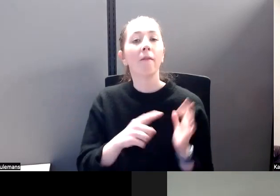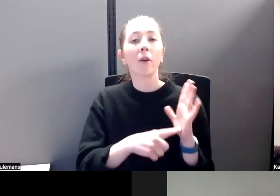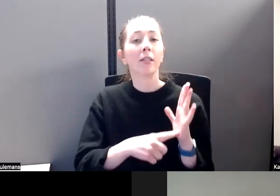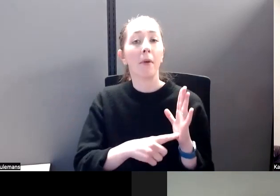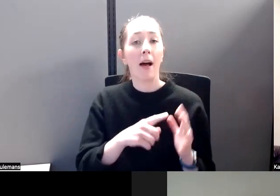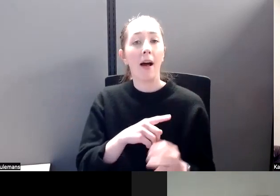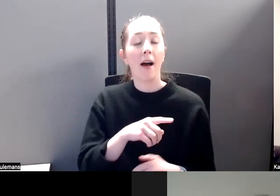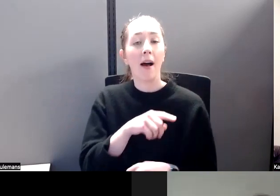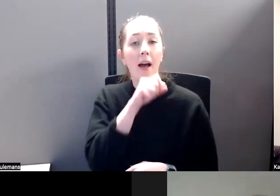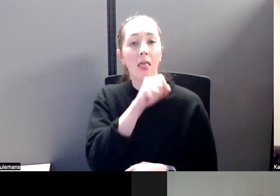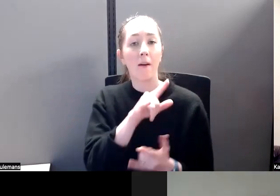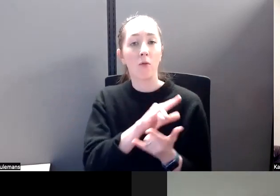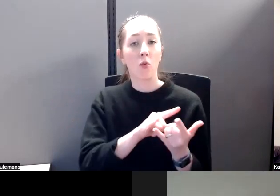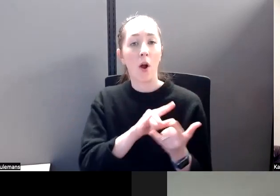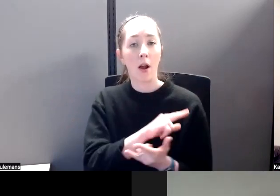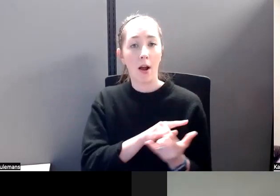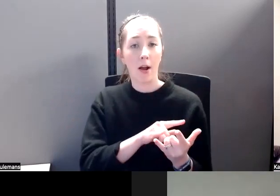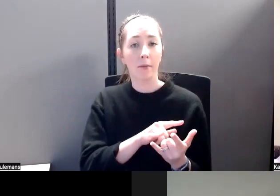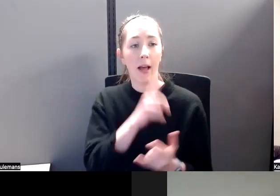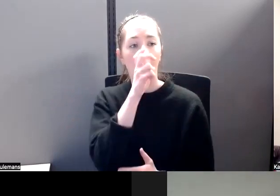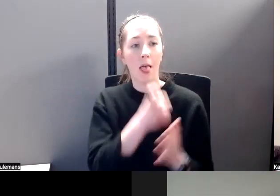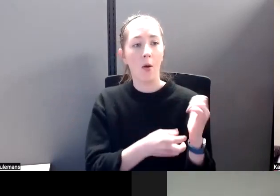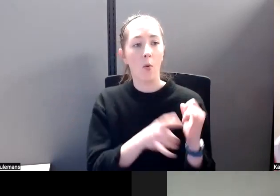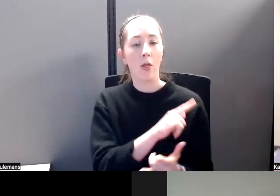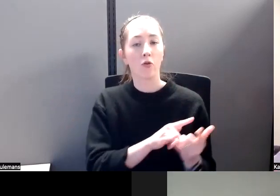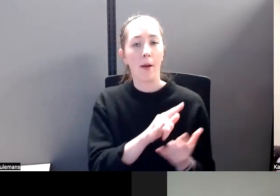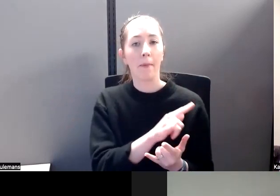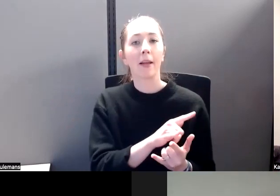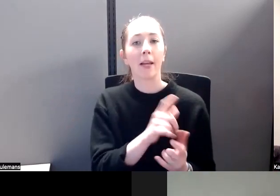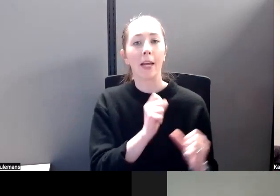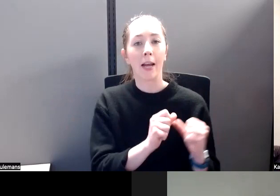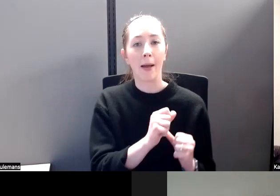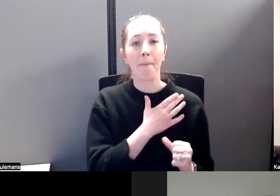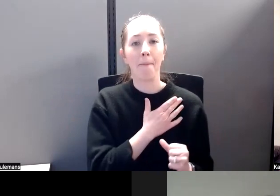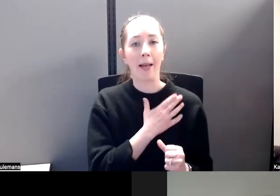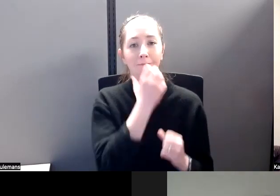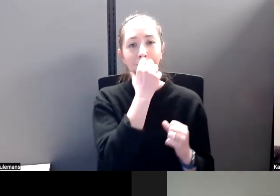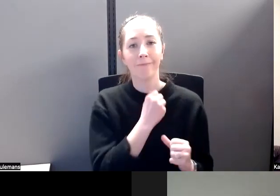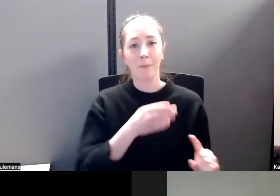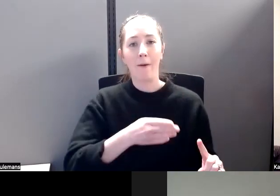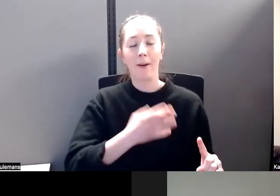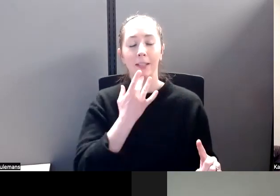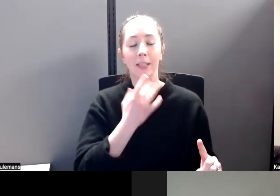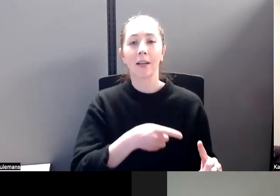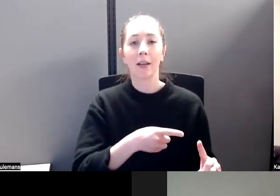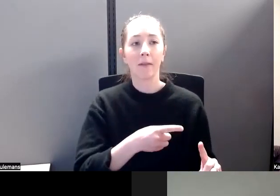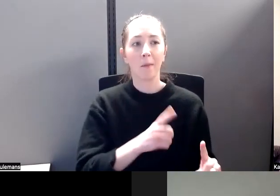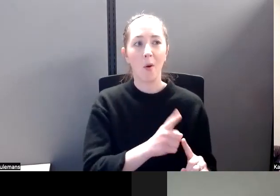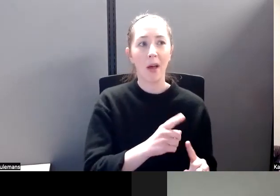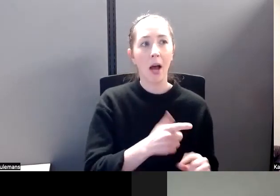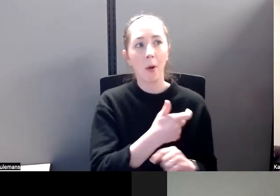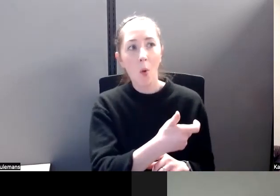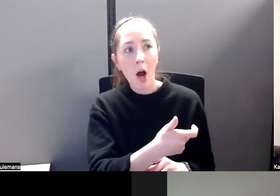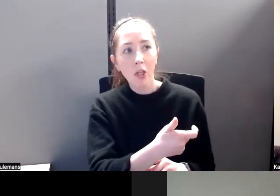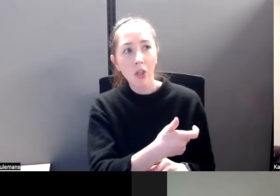rom-coms. That is where I want to live. I live in the dramedy world. That's my jam. So I love watching those. If I'm having a moment, I'm like, okay, I'm going to watch those.